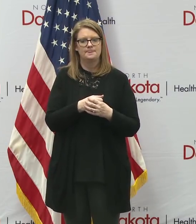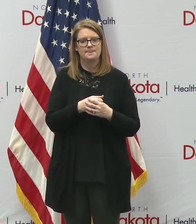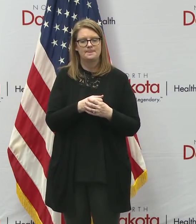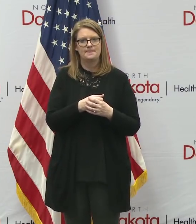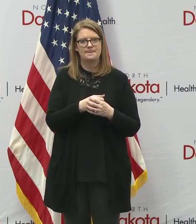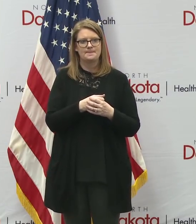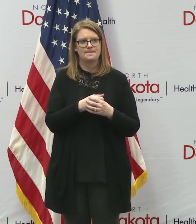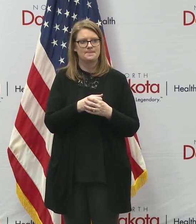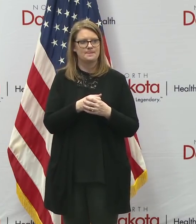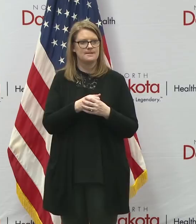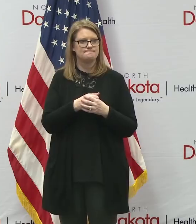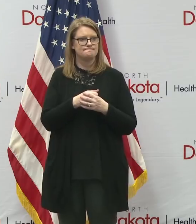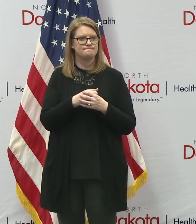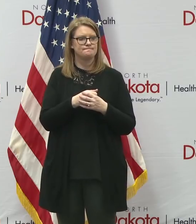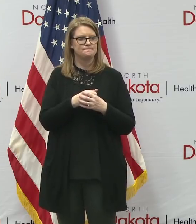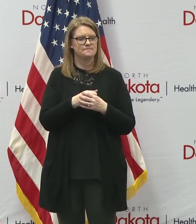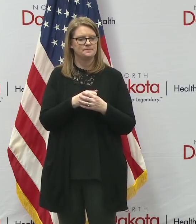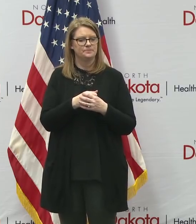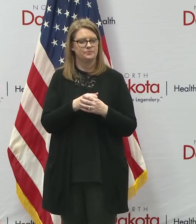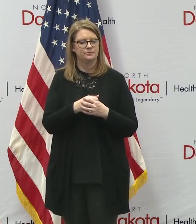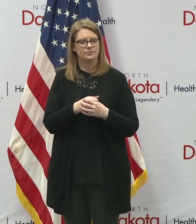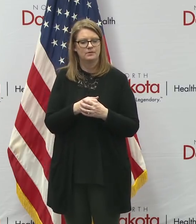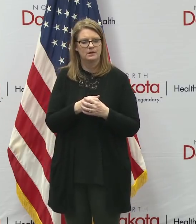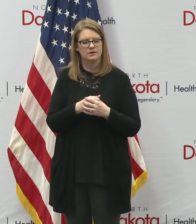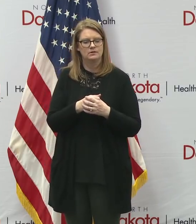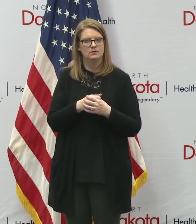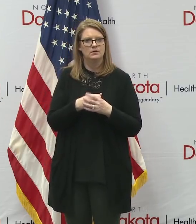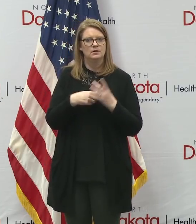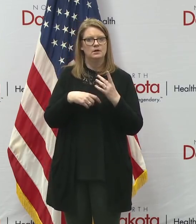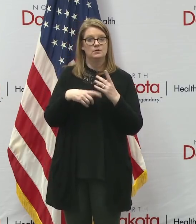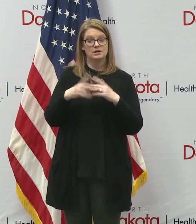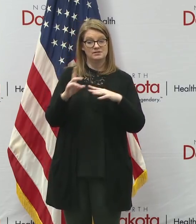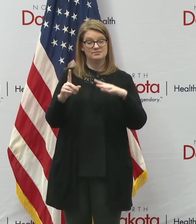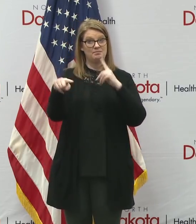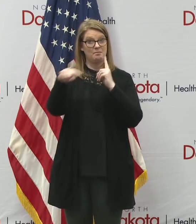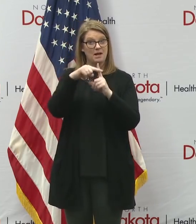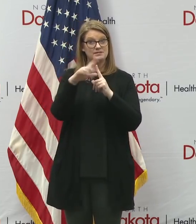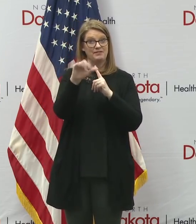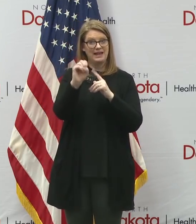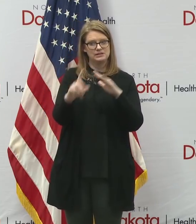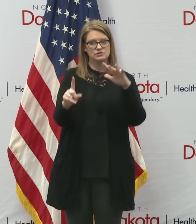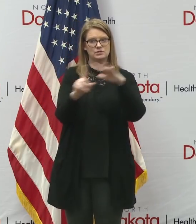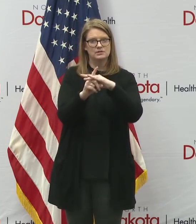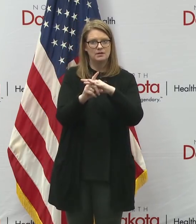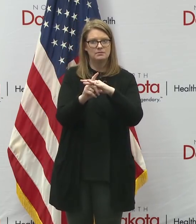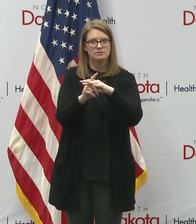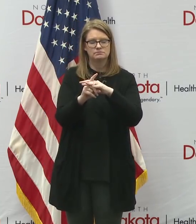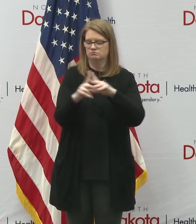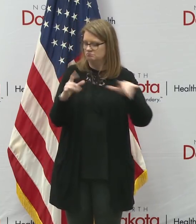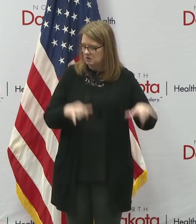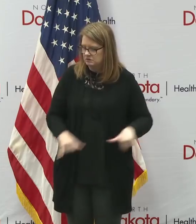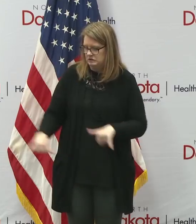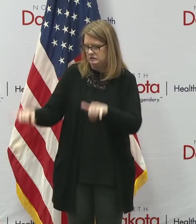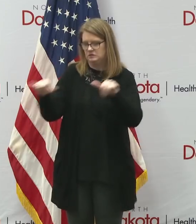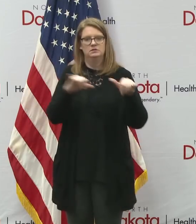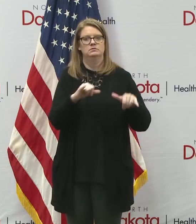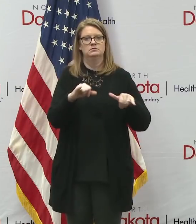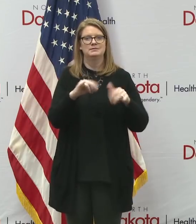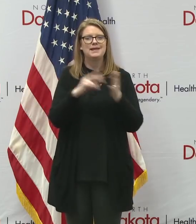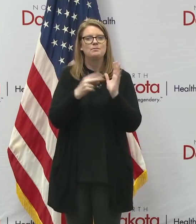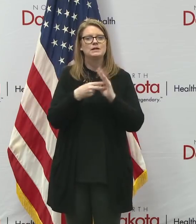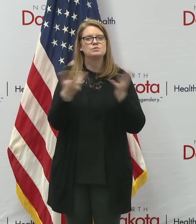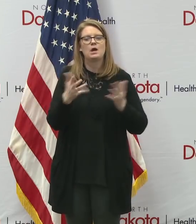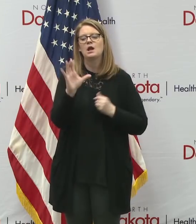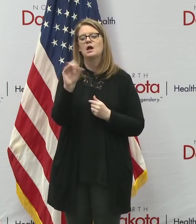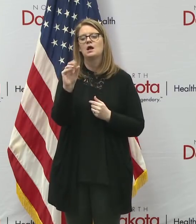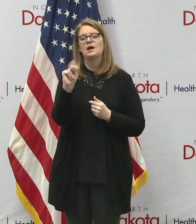When we have a positive, everybody's on the same page, which is we've got to dial up the amount of contact tracing. So one of